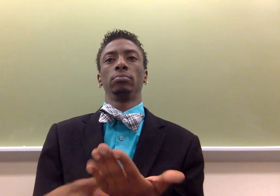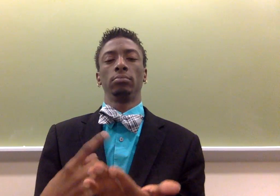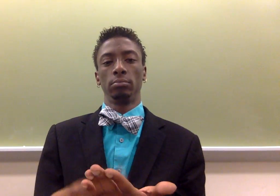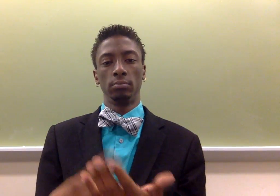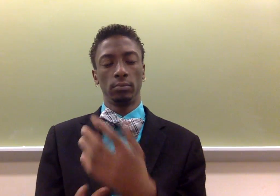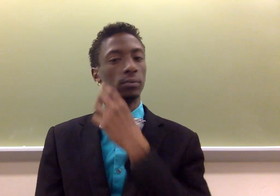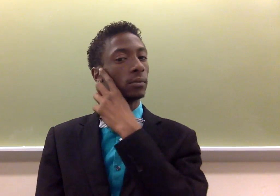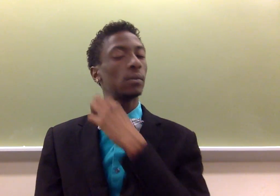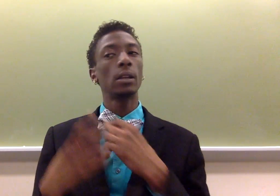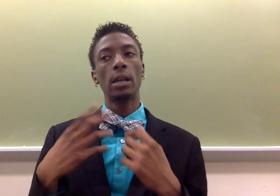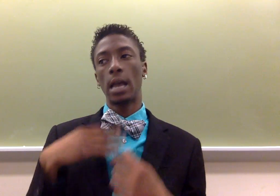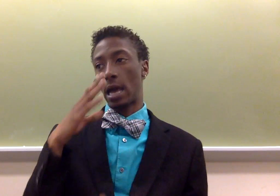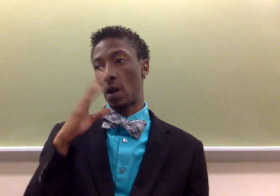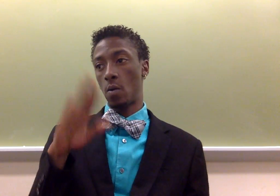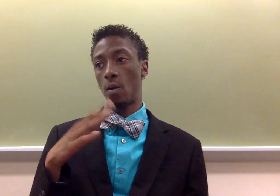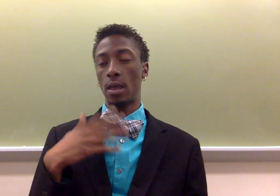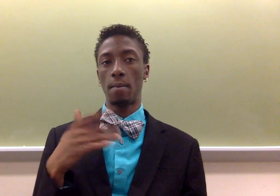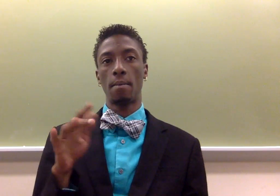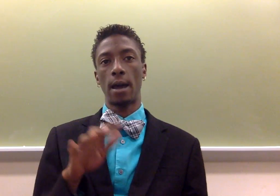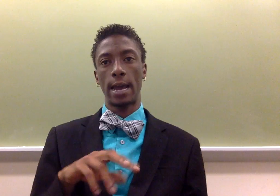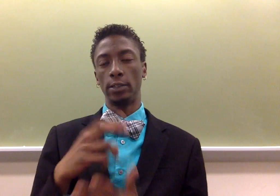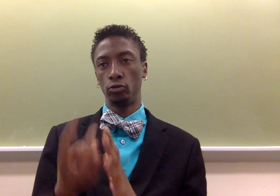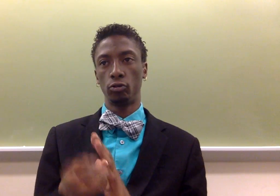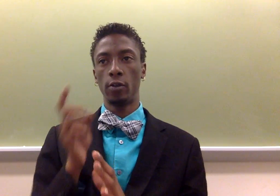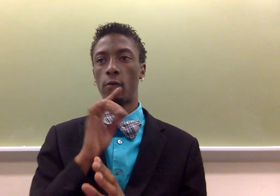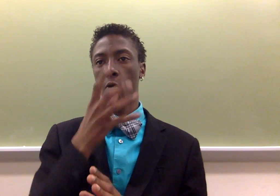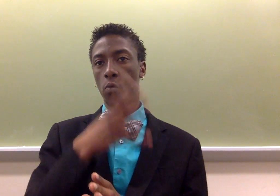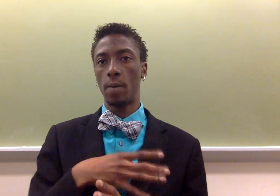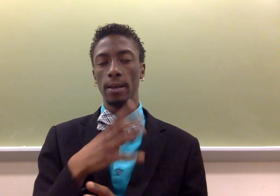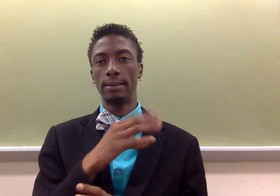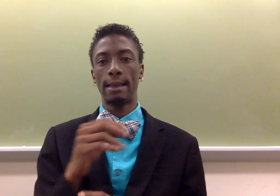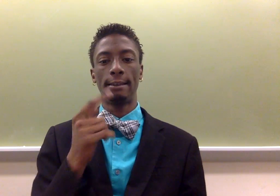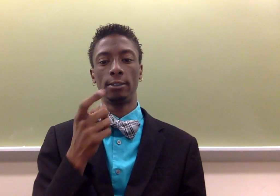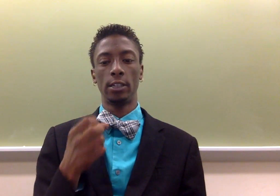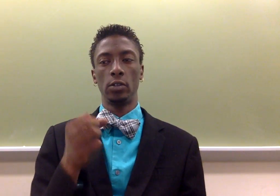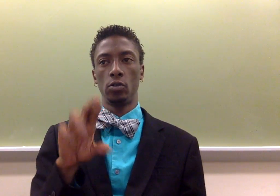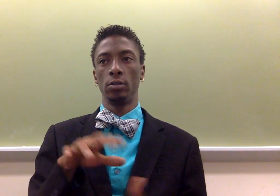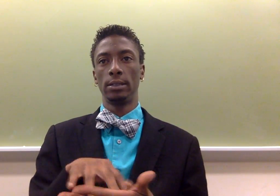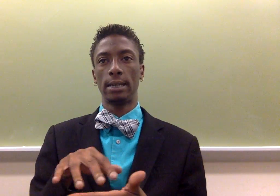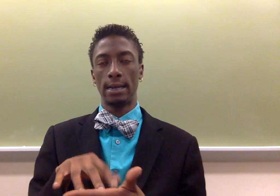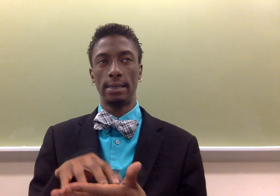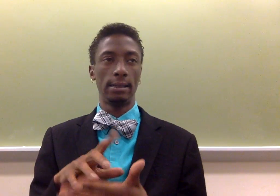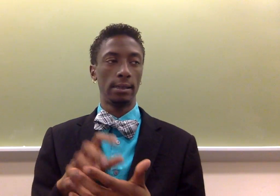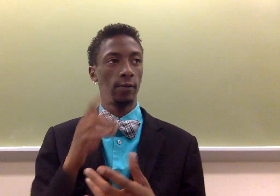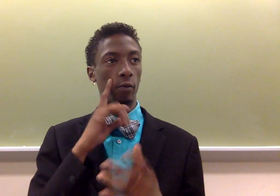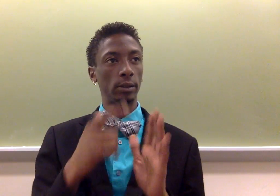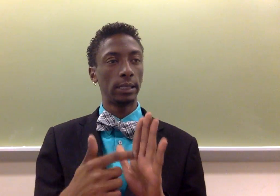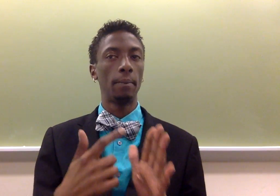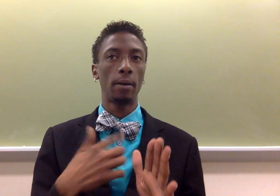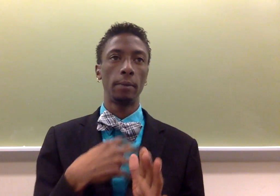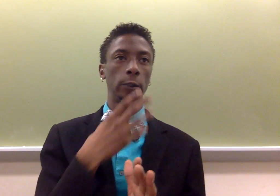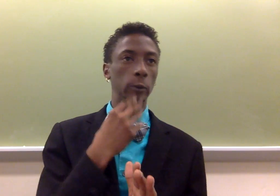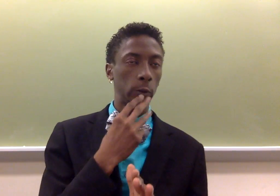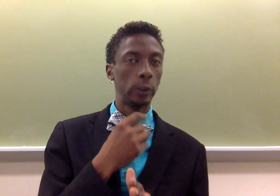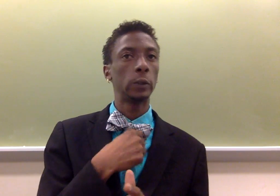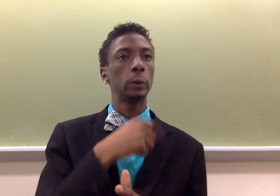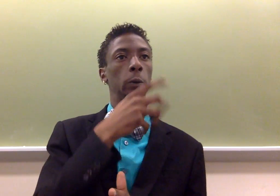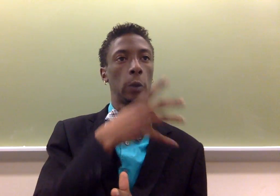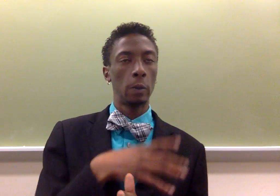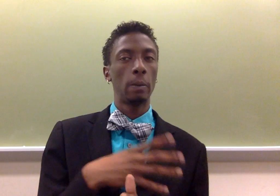know my journey to women's and gender studies was based on intersectional factors. Like, I'm Jewish and I'm a woman, and being raised in a Reformed